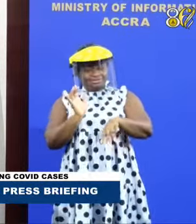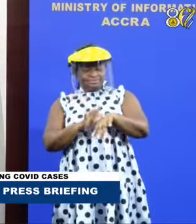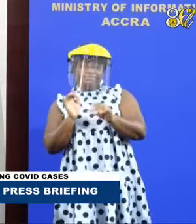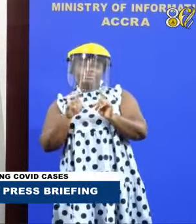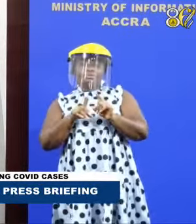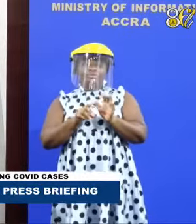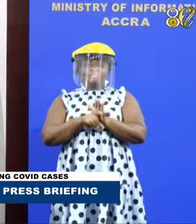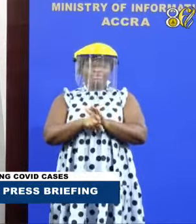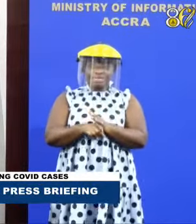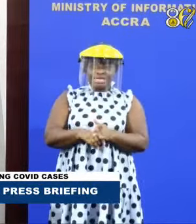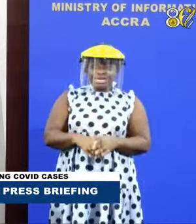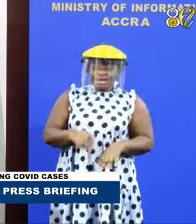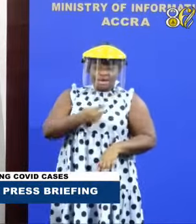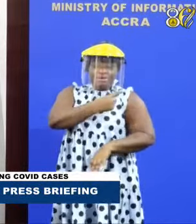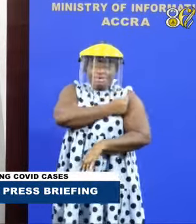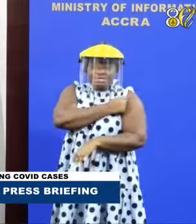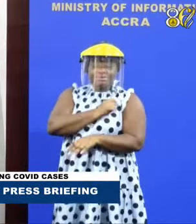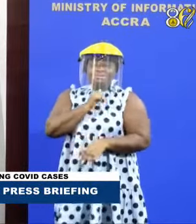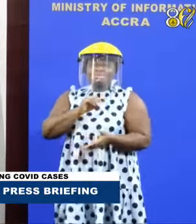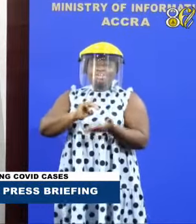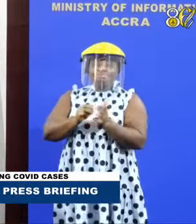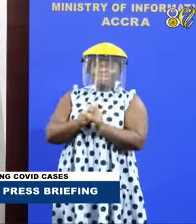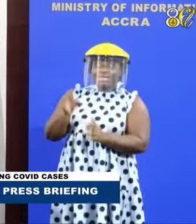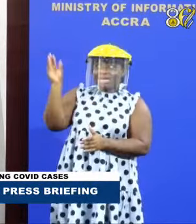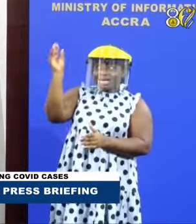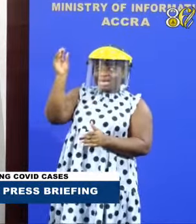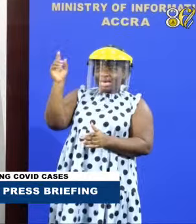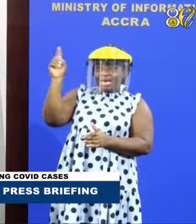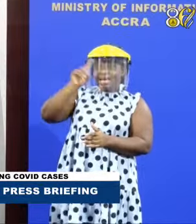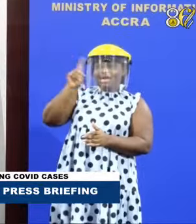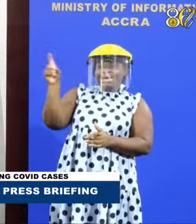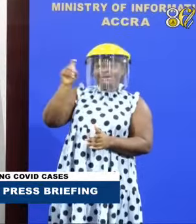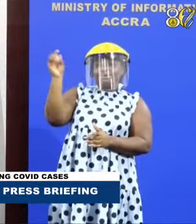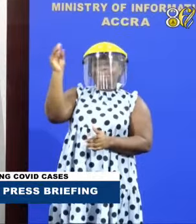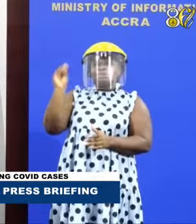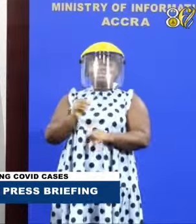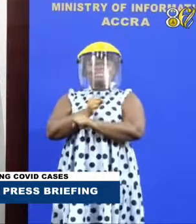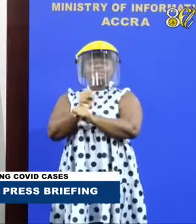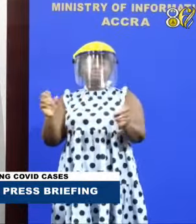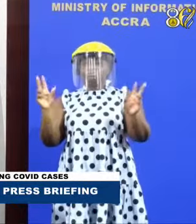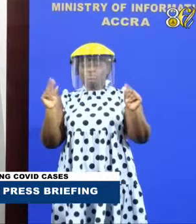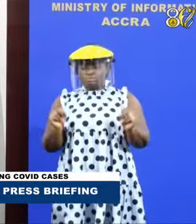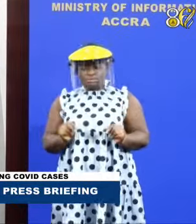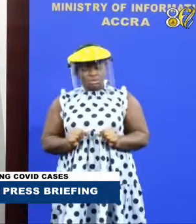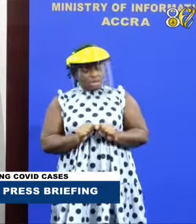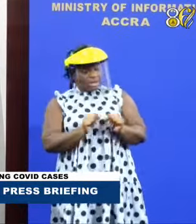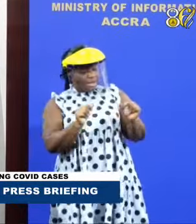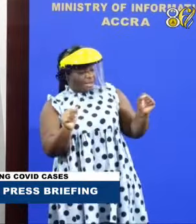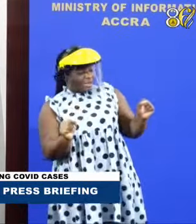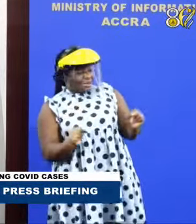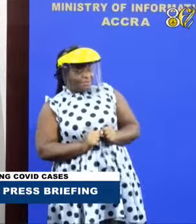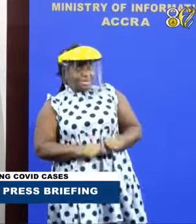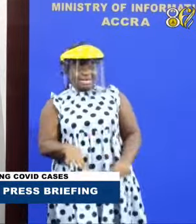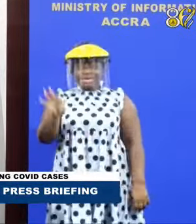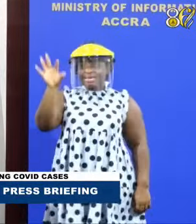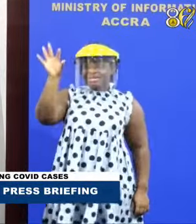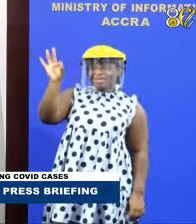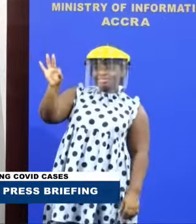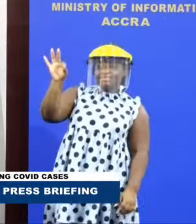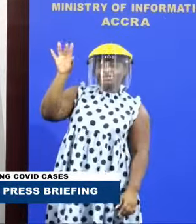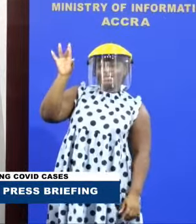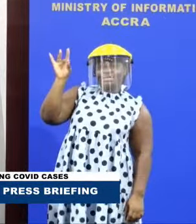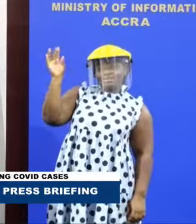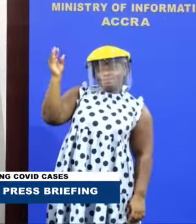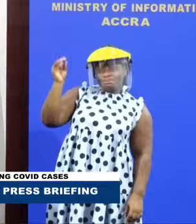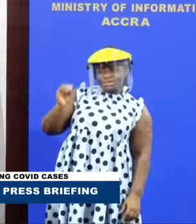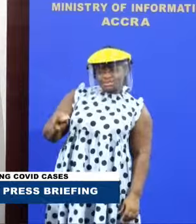there's no vaccine that gives you 100% protection. The unfortunate thing is that in an environment where about 98% of those who are